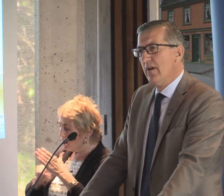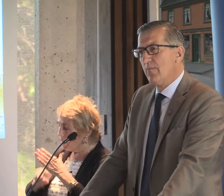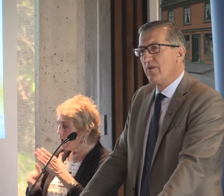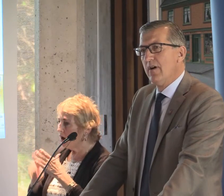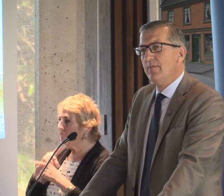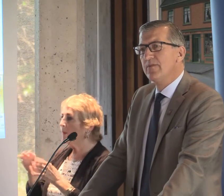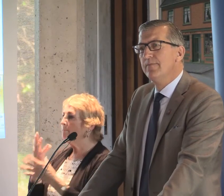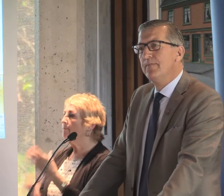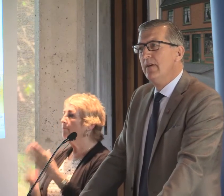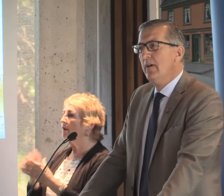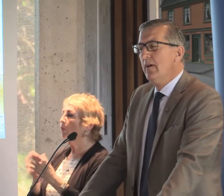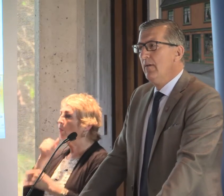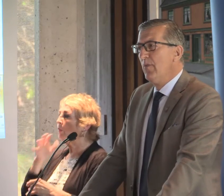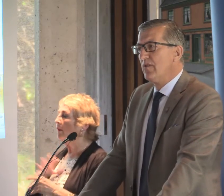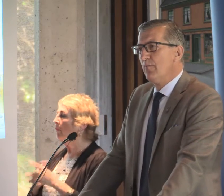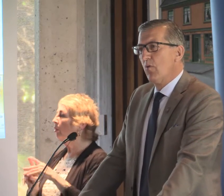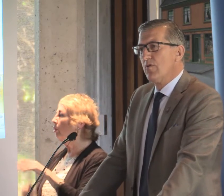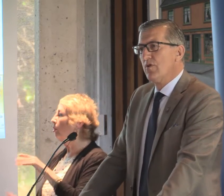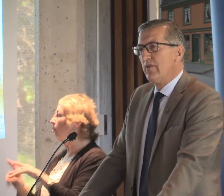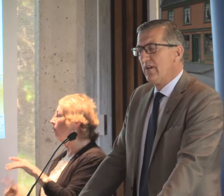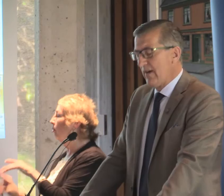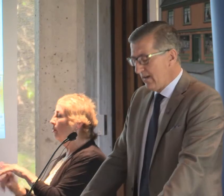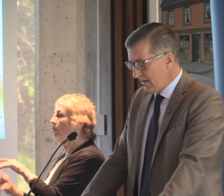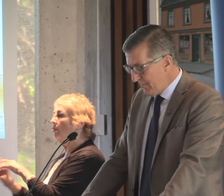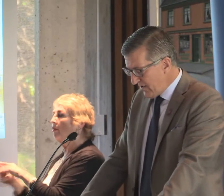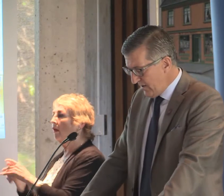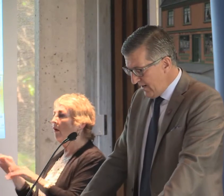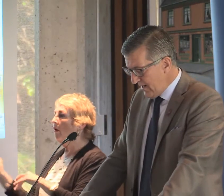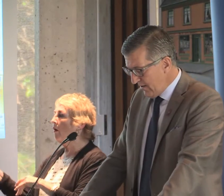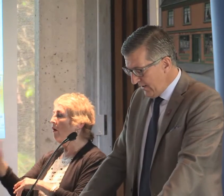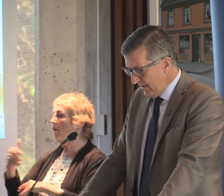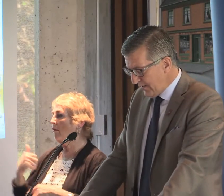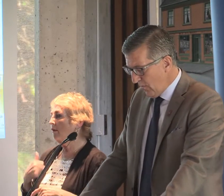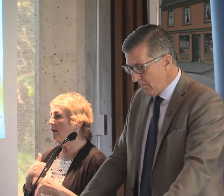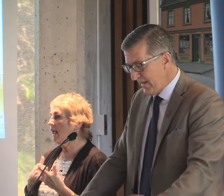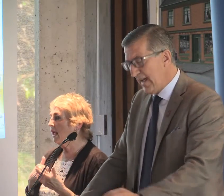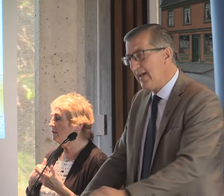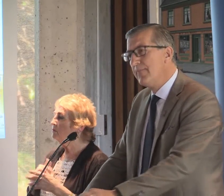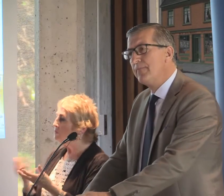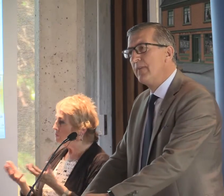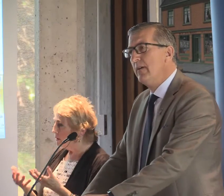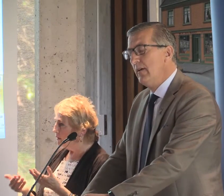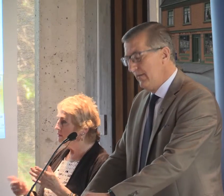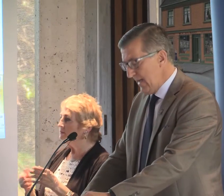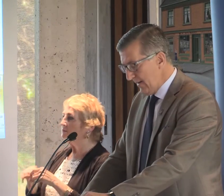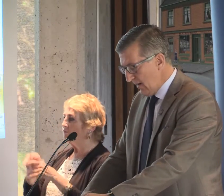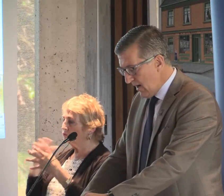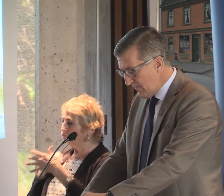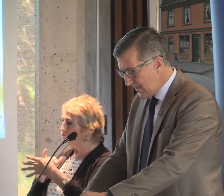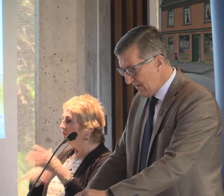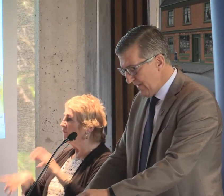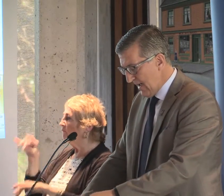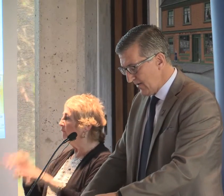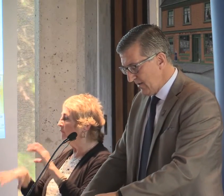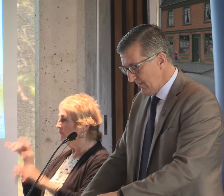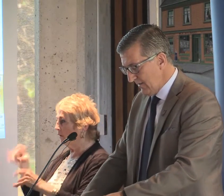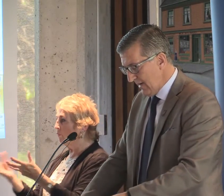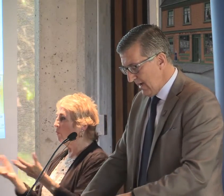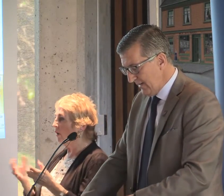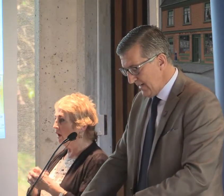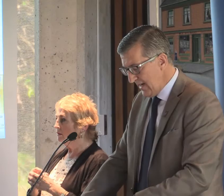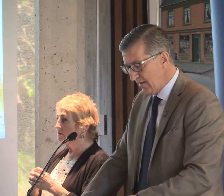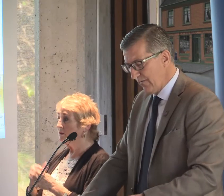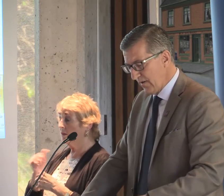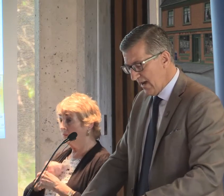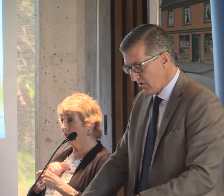this a number of times. But it's important to reiterate, especially here in this forum today, that I'm steadfast